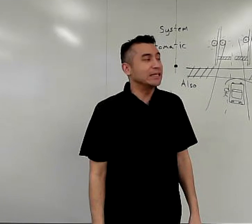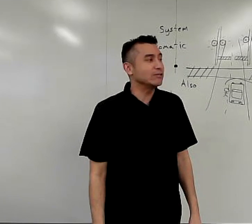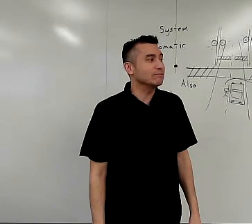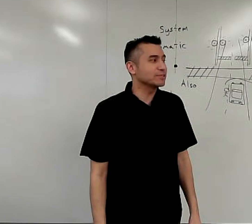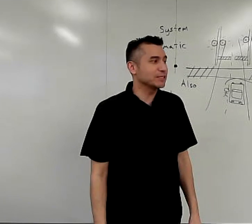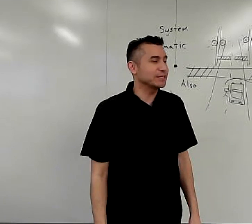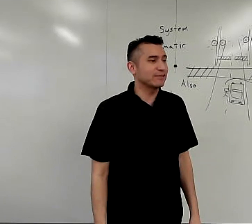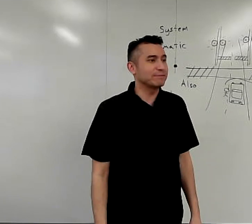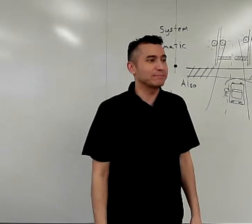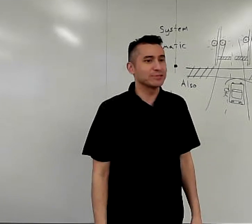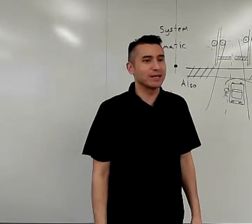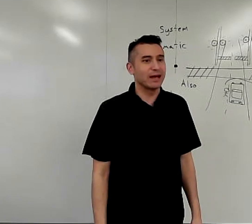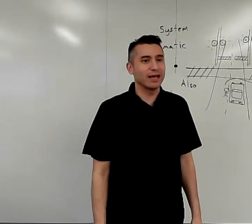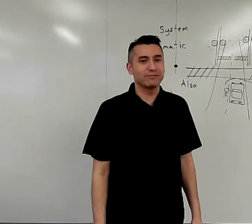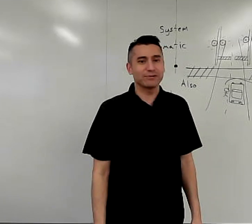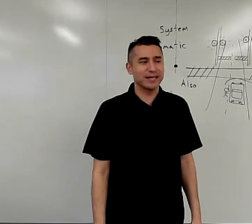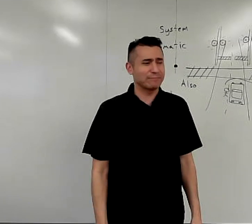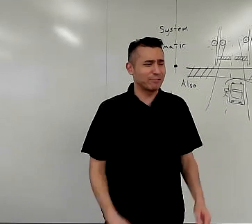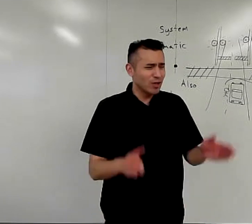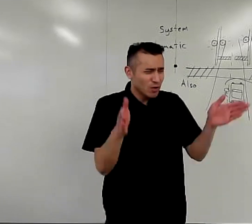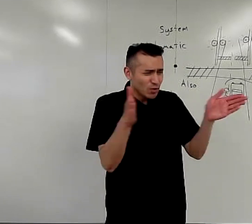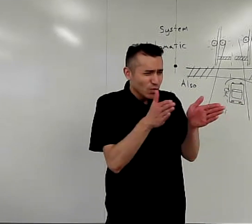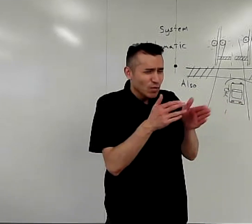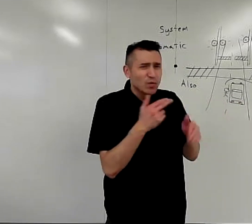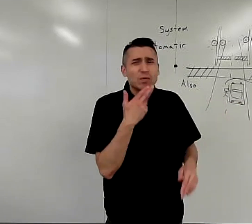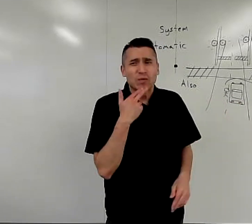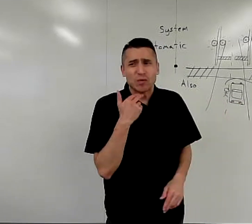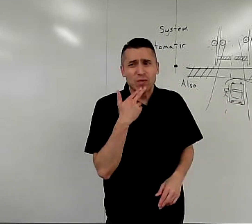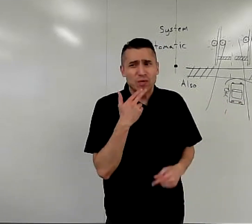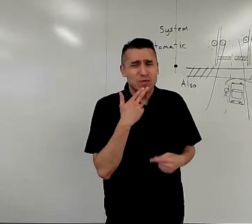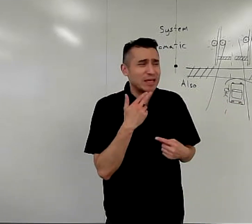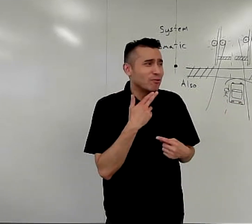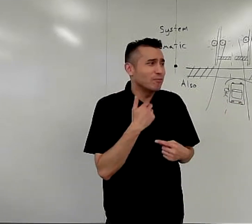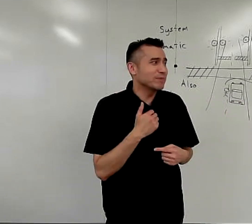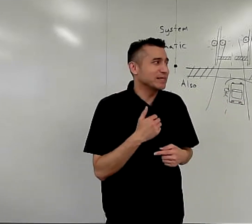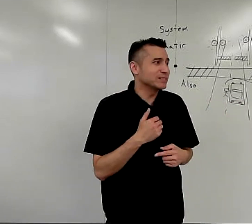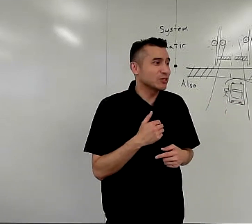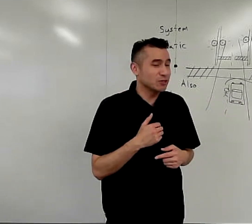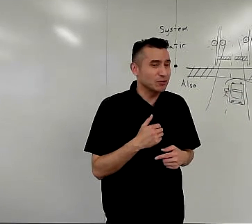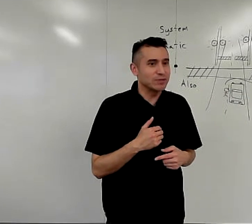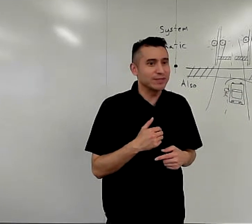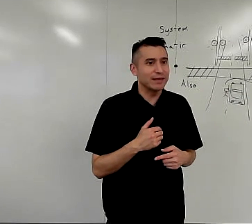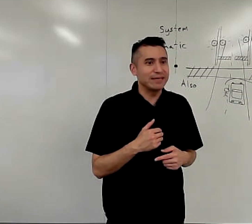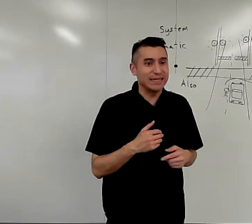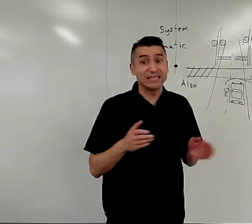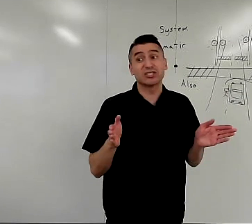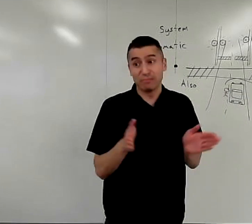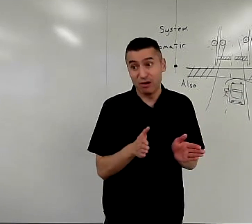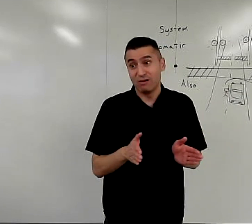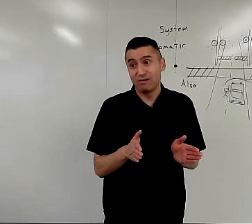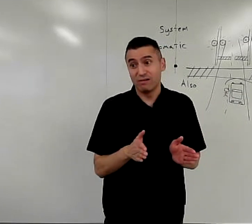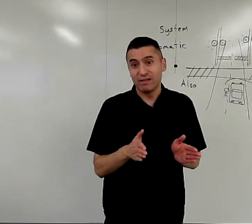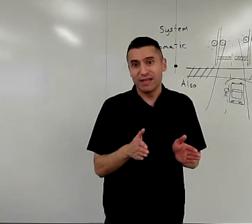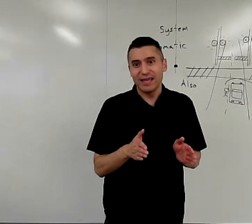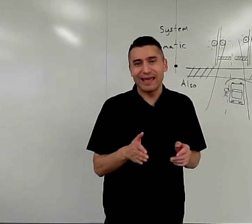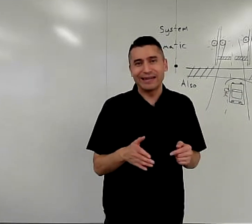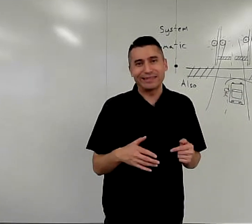When you see deaf people sign, for example, they don't mean cute. They mean it's small. And